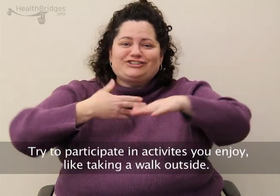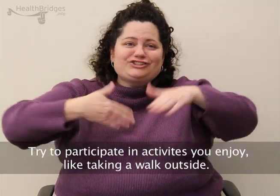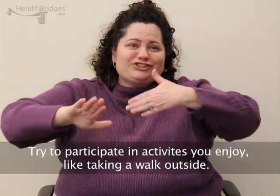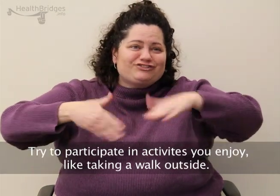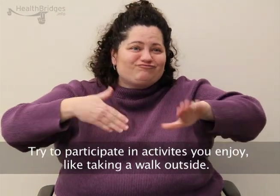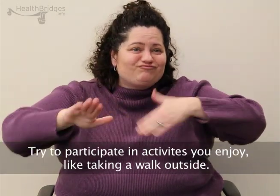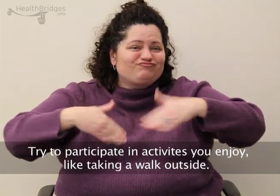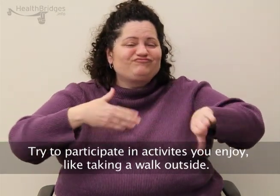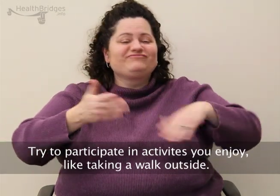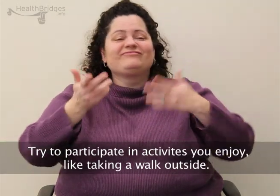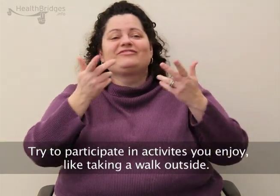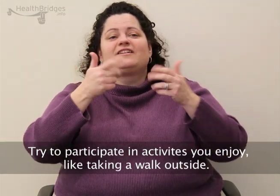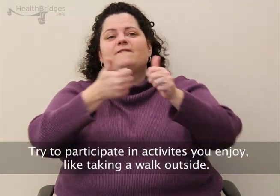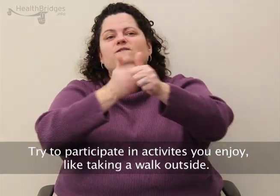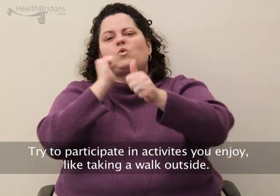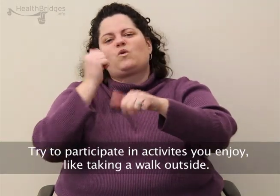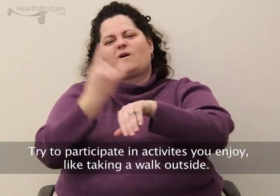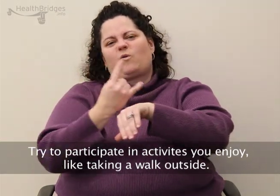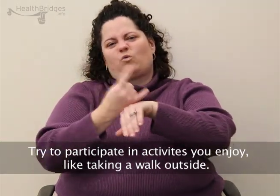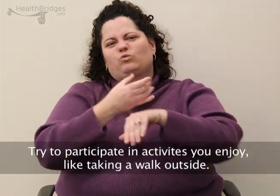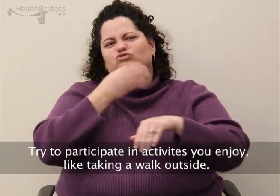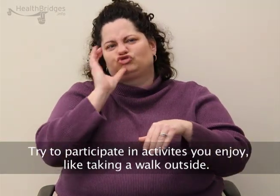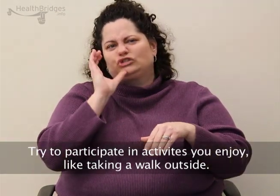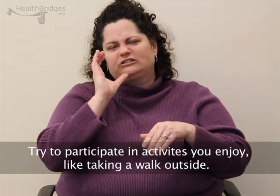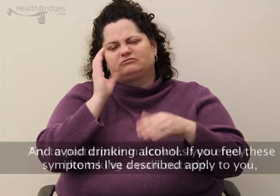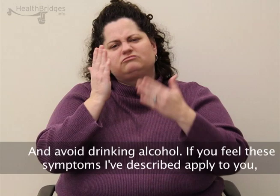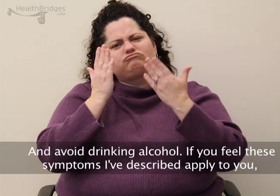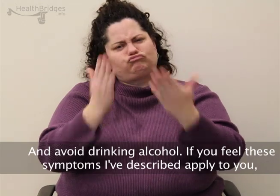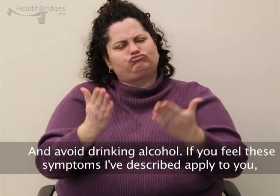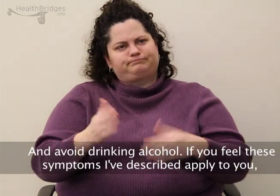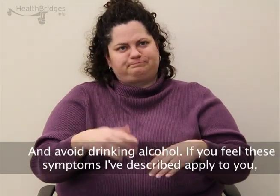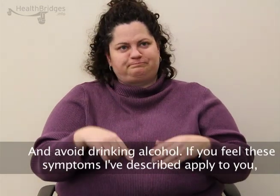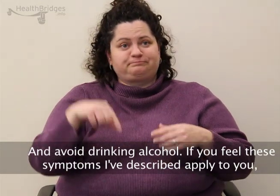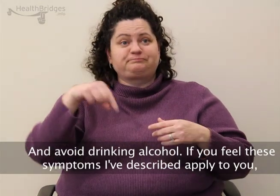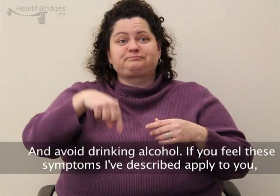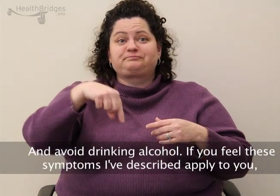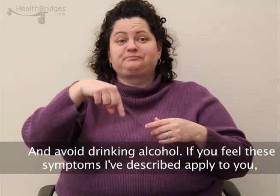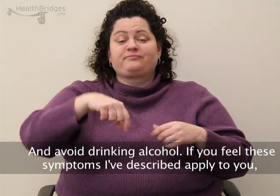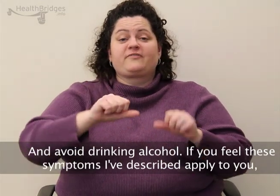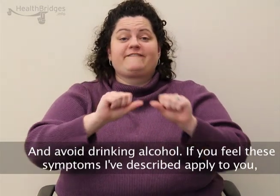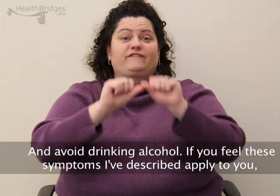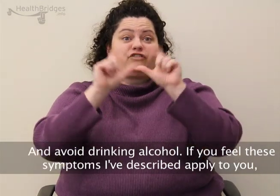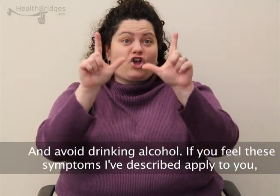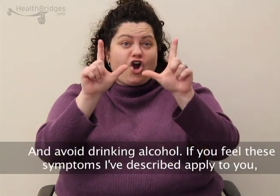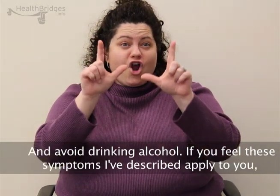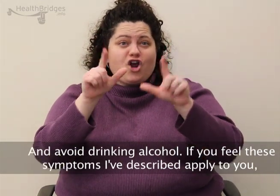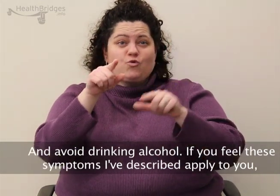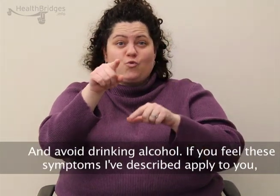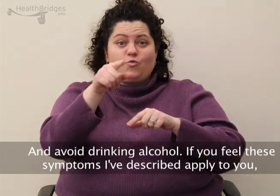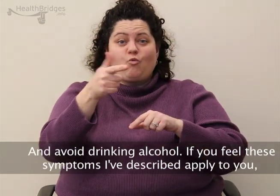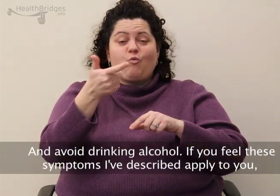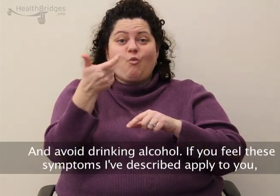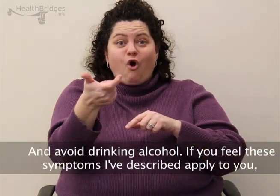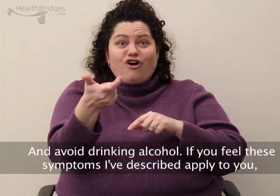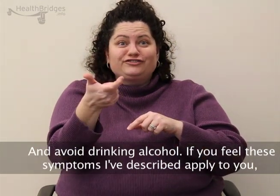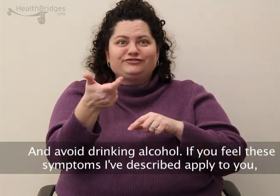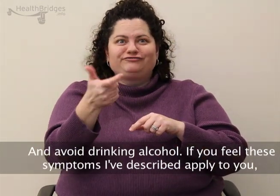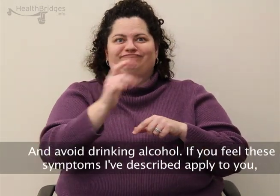enjoy, like taking a walk outside, and avoid drinking alcohol. If you feel that these symptoms I've